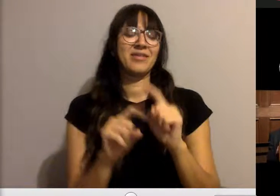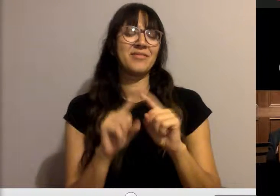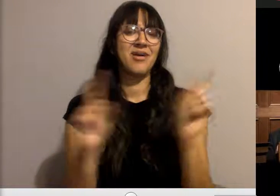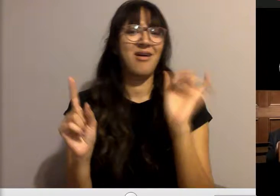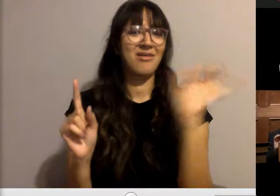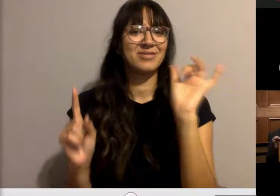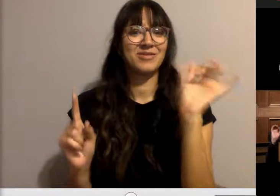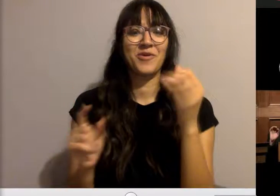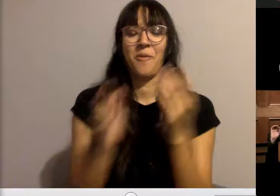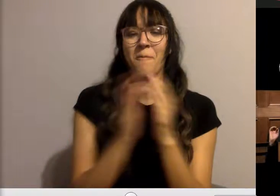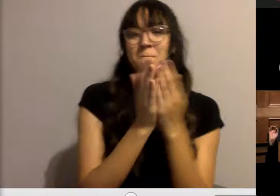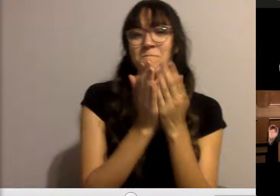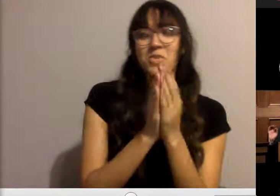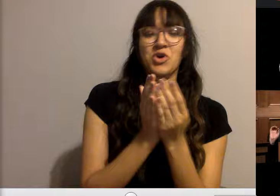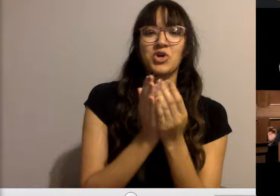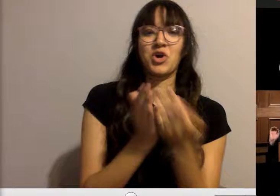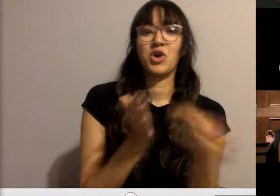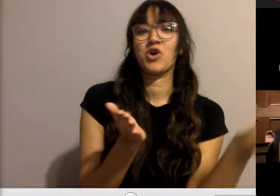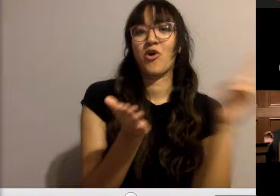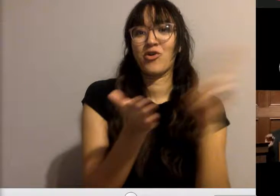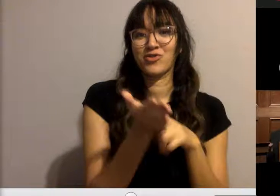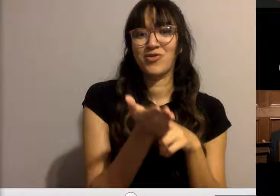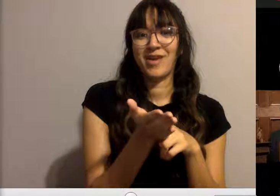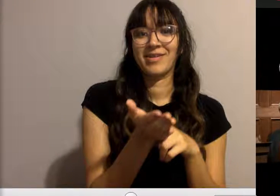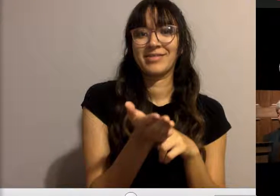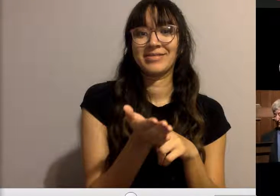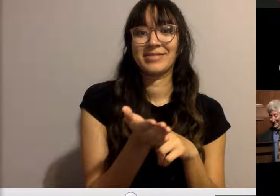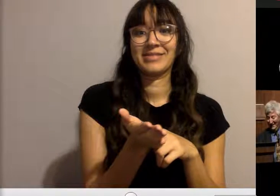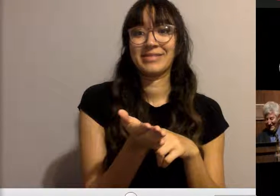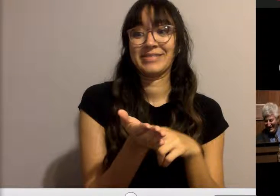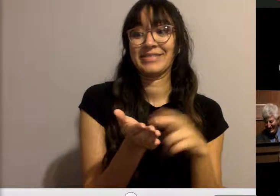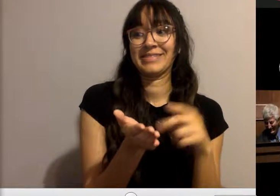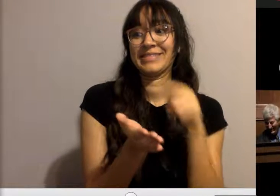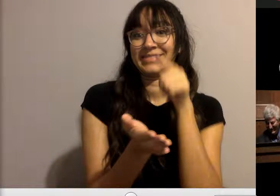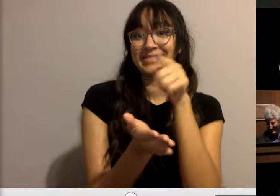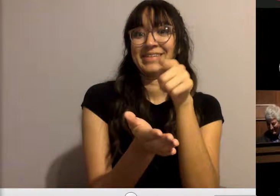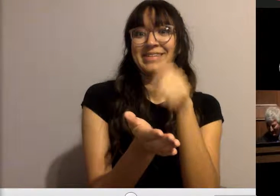book contract, and the guy said, I want a book trailer. Okay, fine.